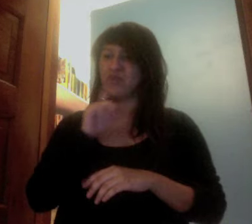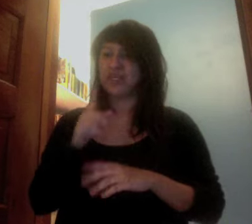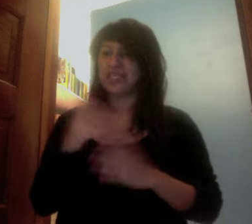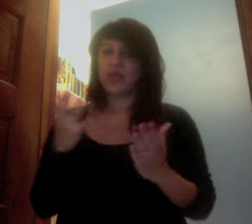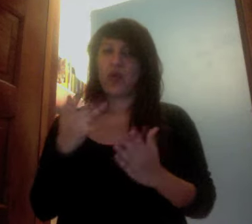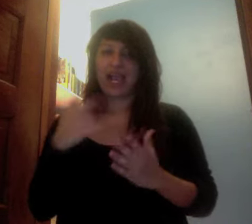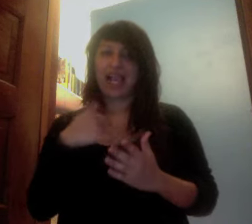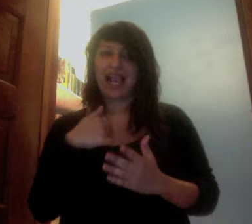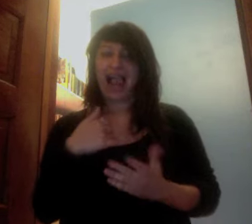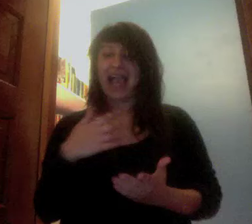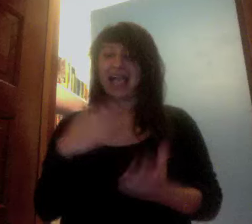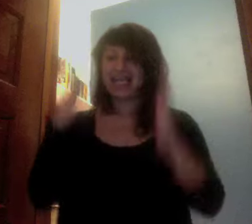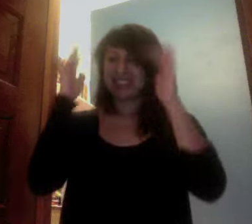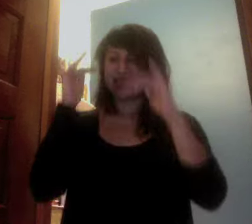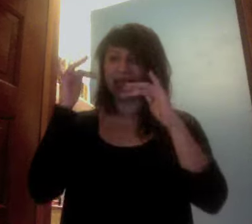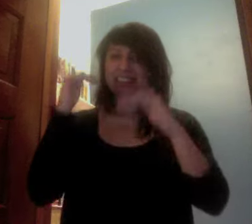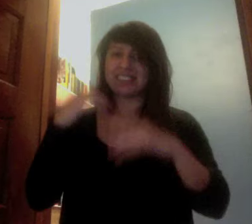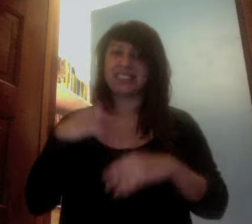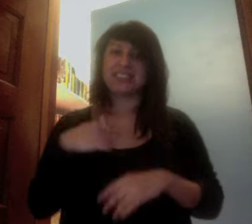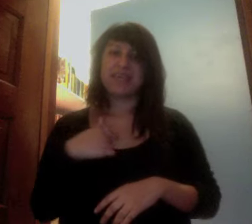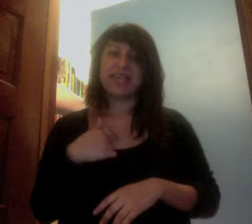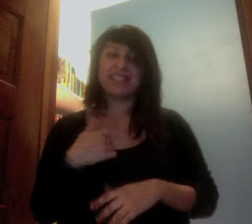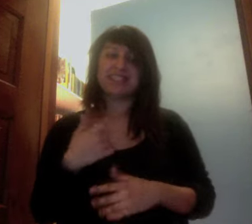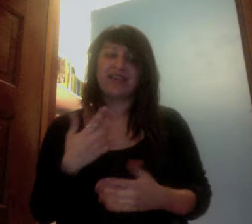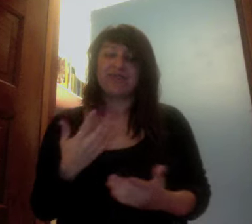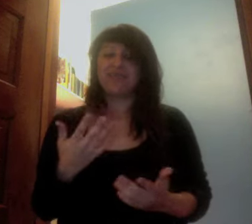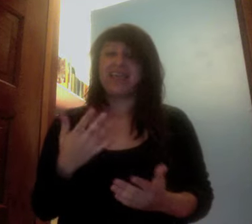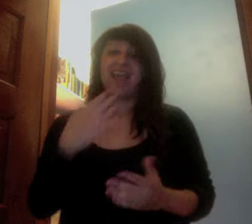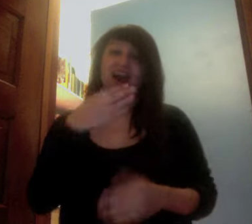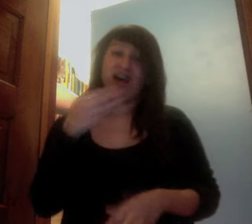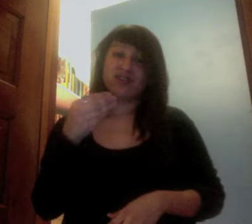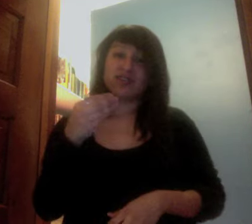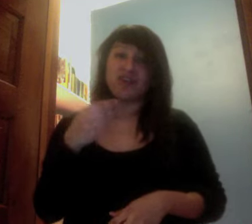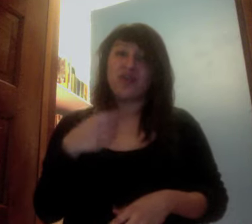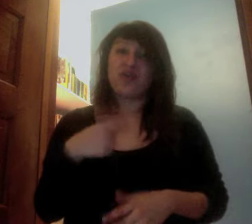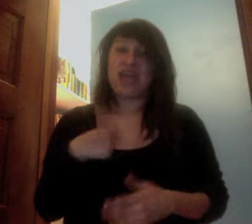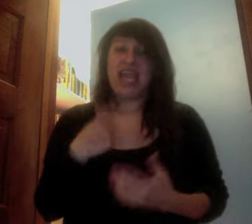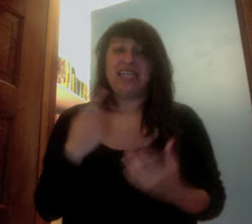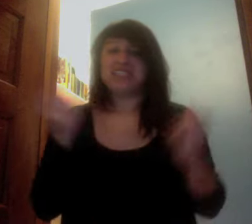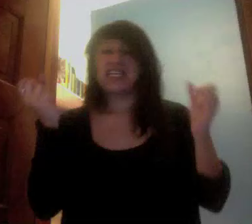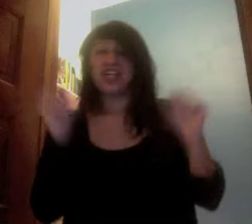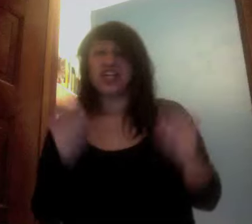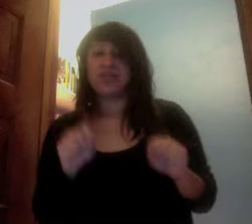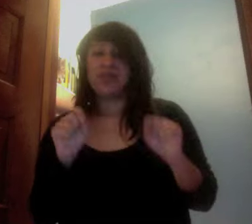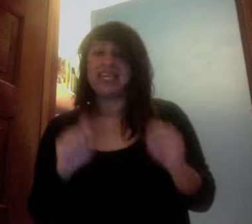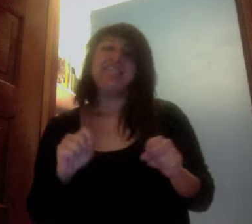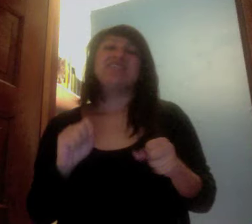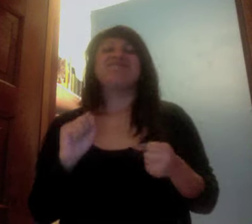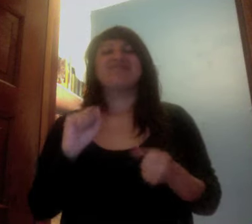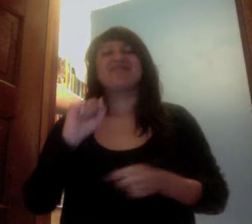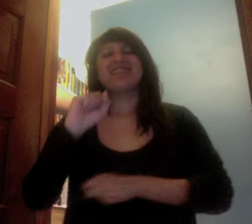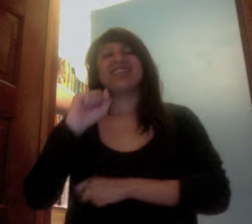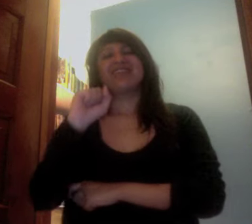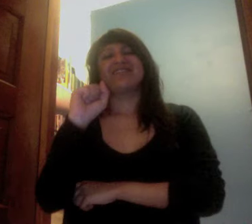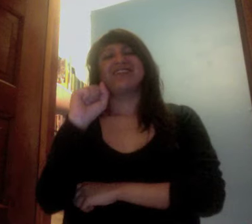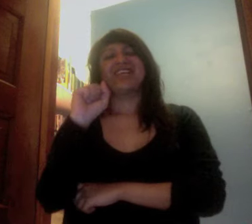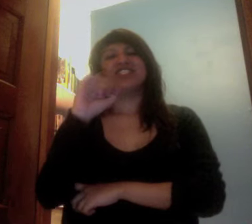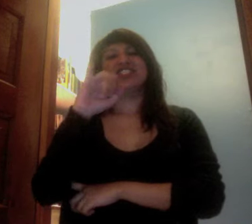It also could have just been because I was jet lagged, that I wasn't really enjoying it that much. But that's